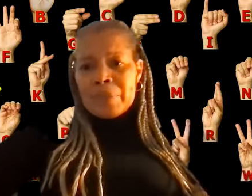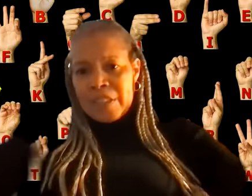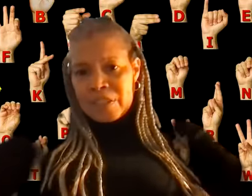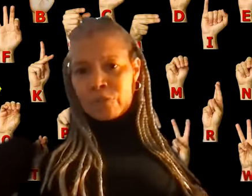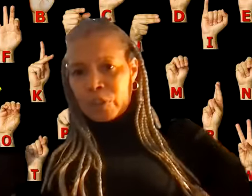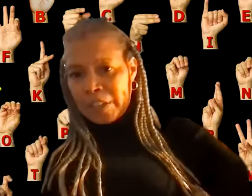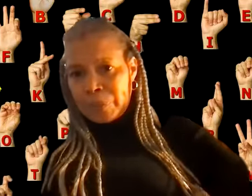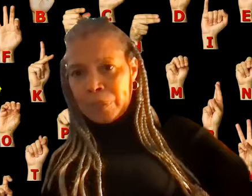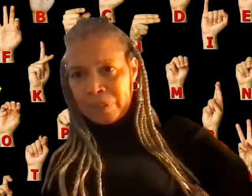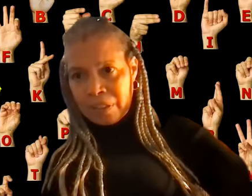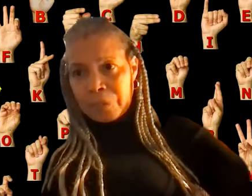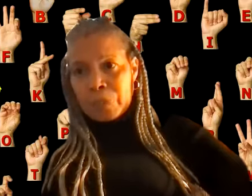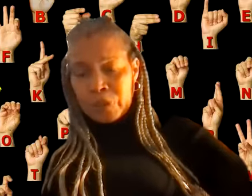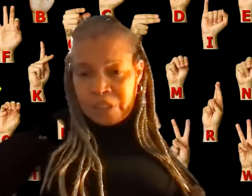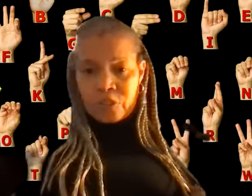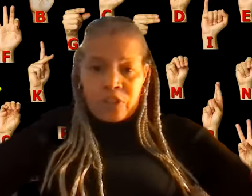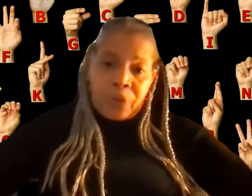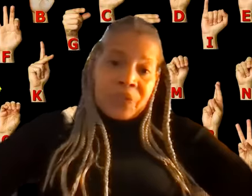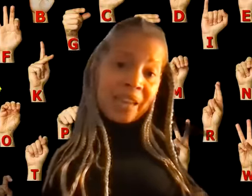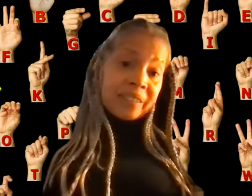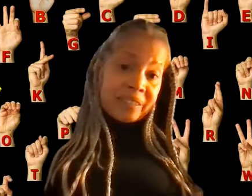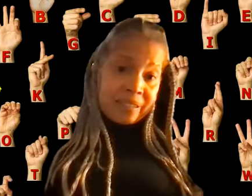a lesson for a lot of people. a lot of people need to know that lesson.